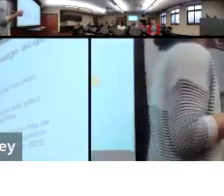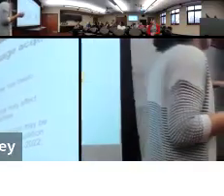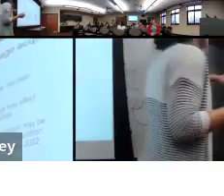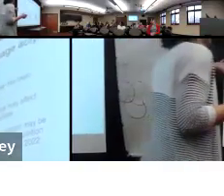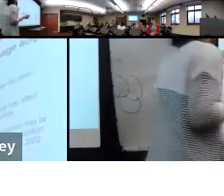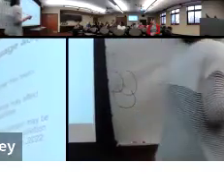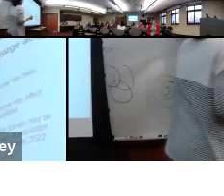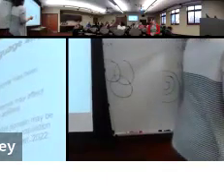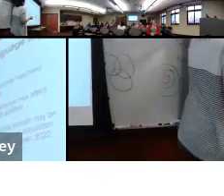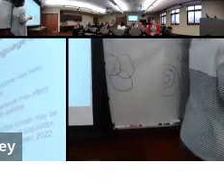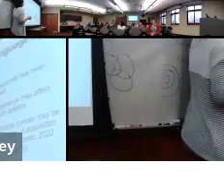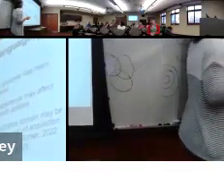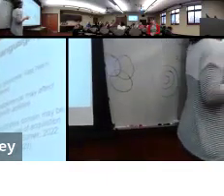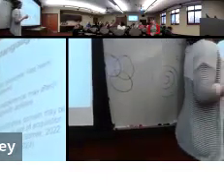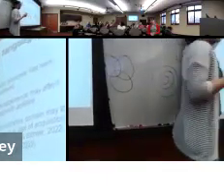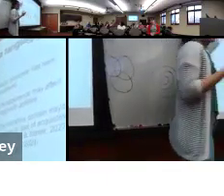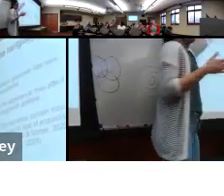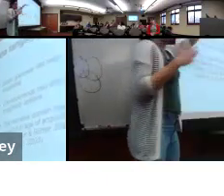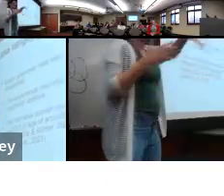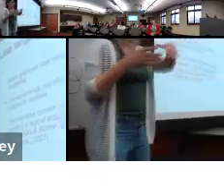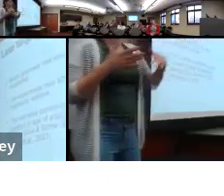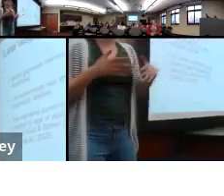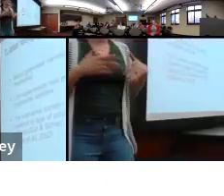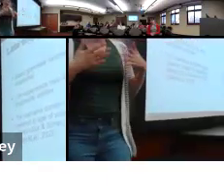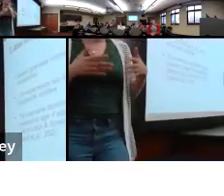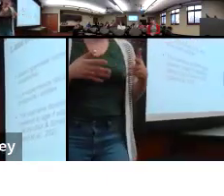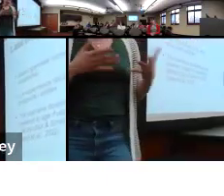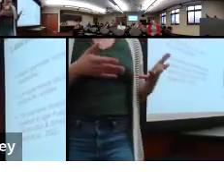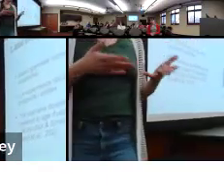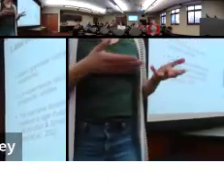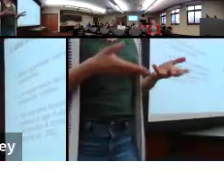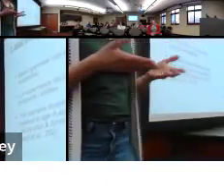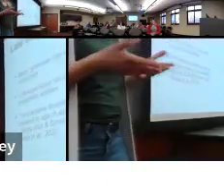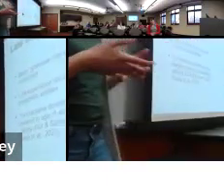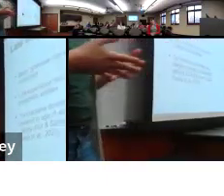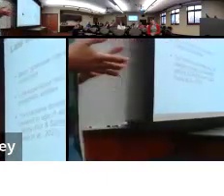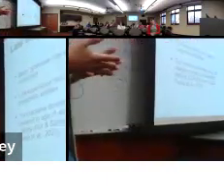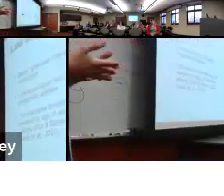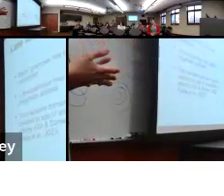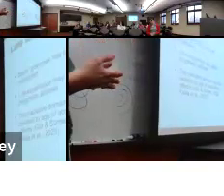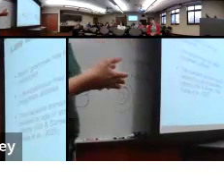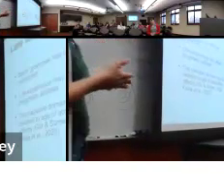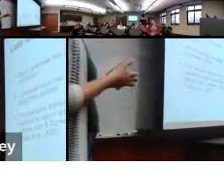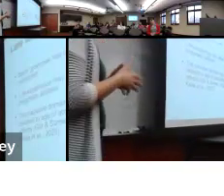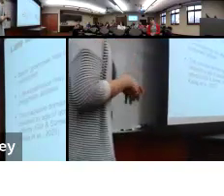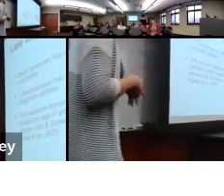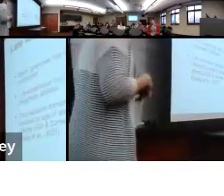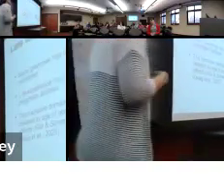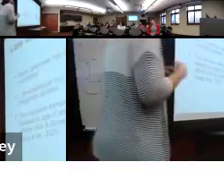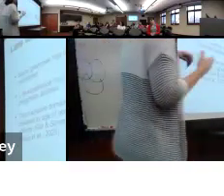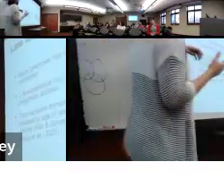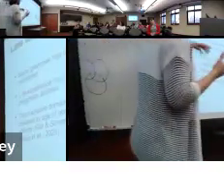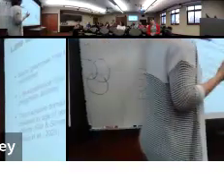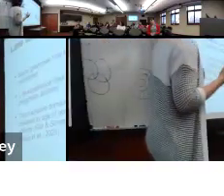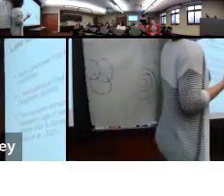we already know is that these people who learn language late can typically master the basic grammar of their language.